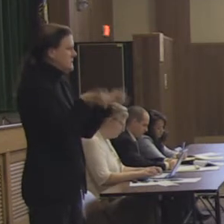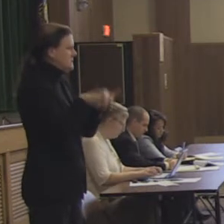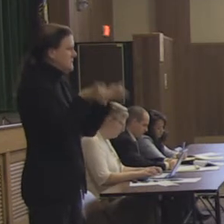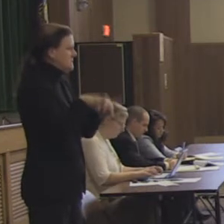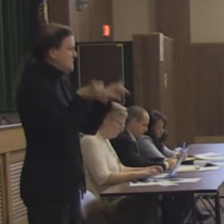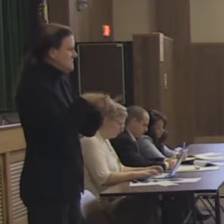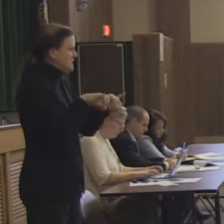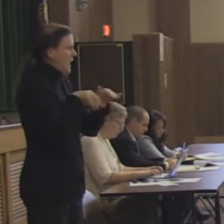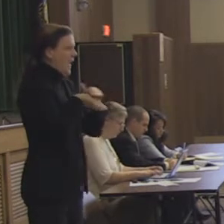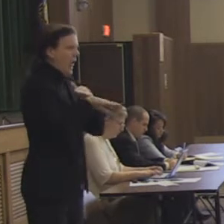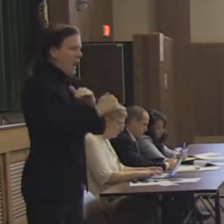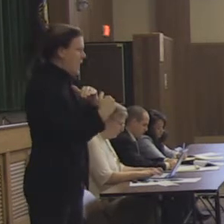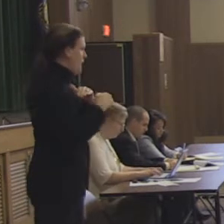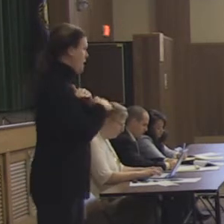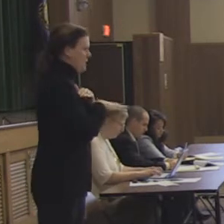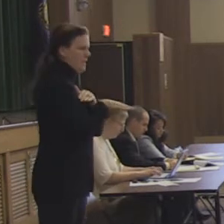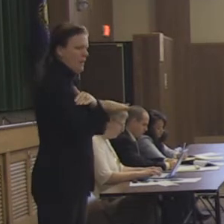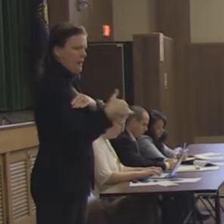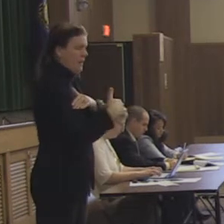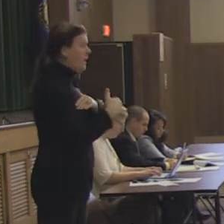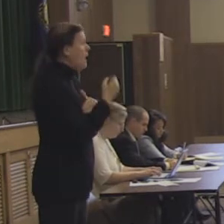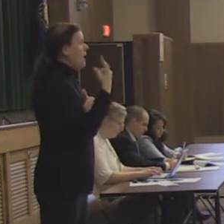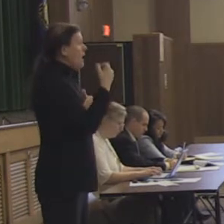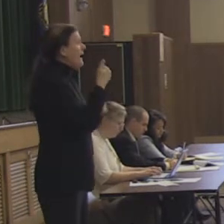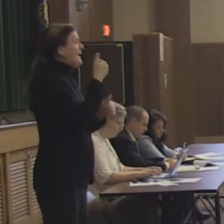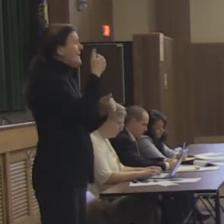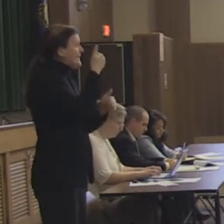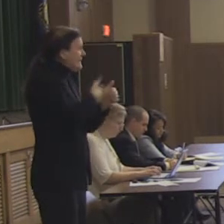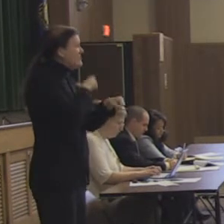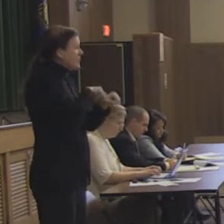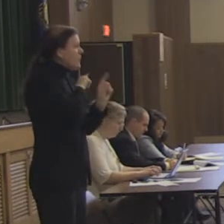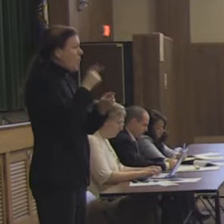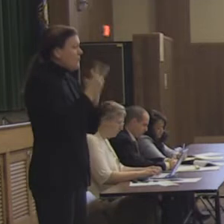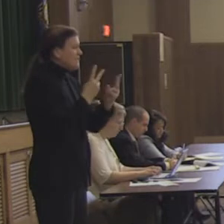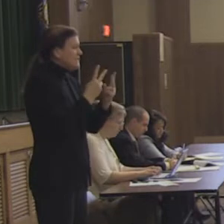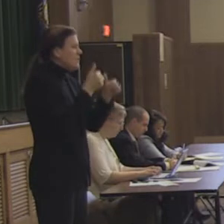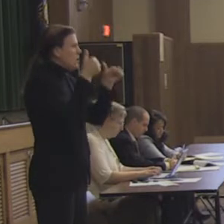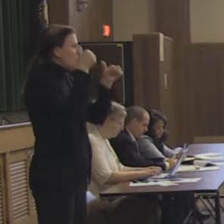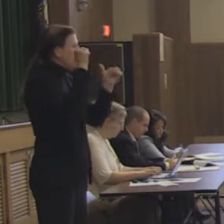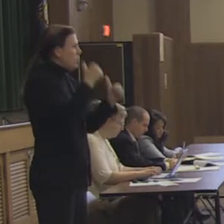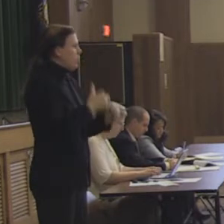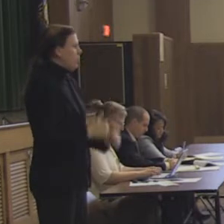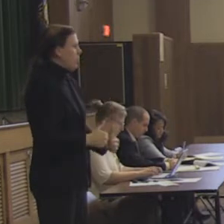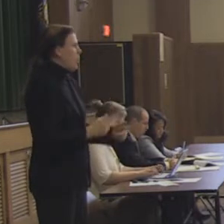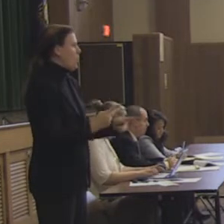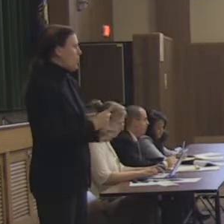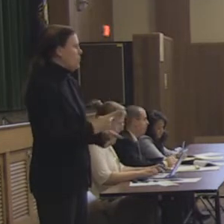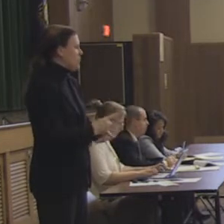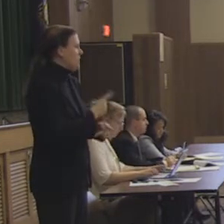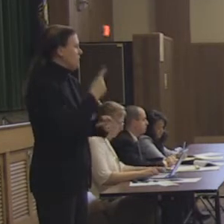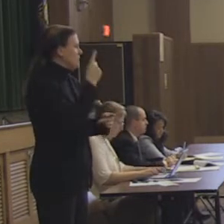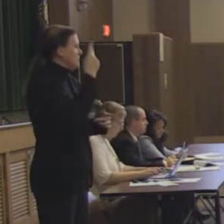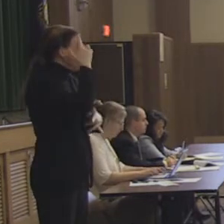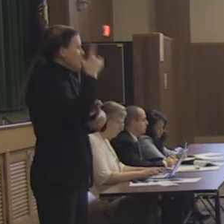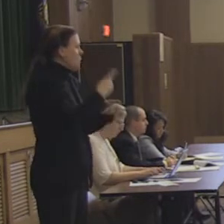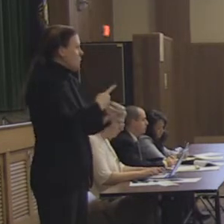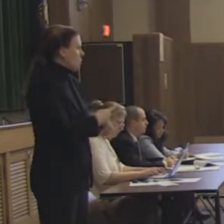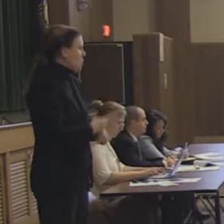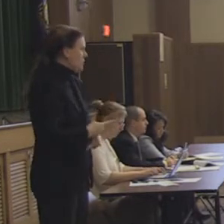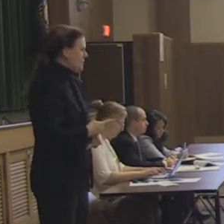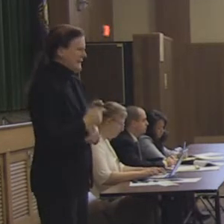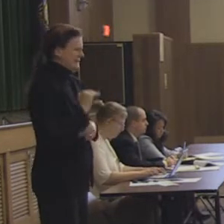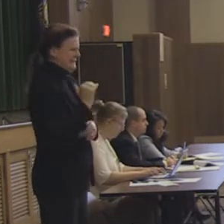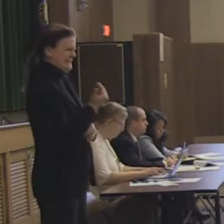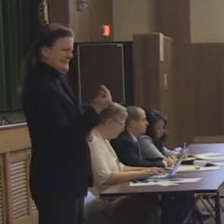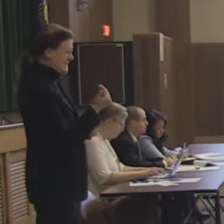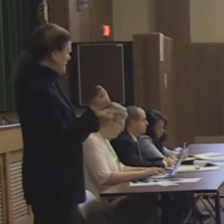coming back to the complex in a worse state than when they left to go live in private facilities. It seems that there is a lack of